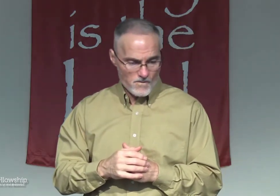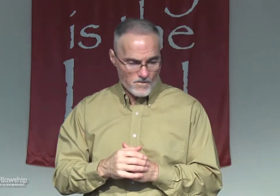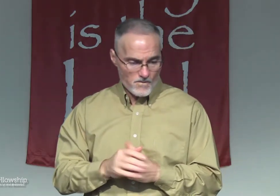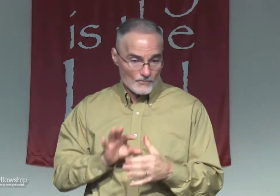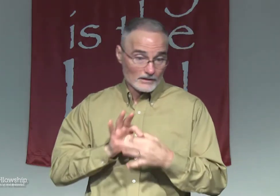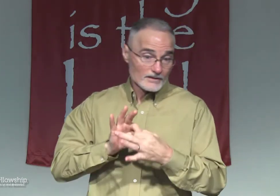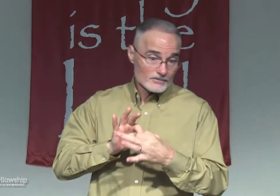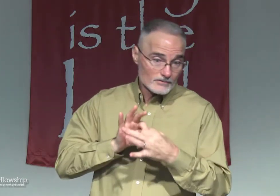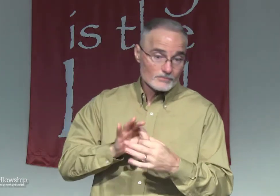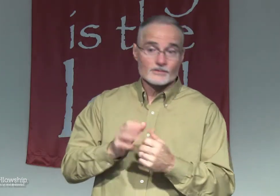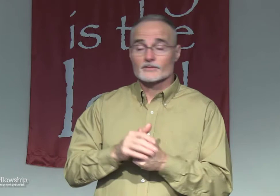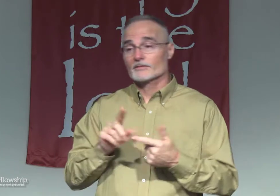strong.